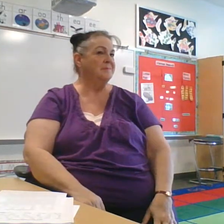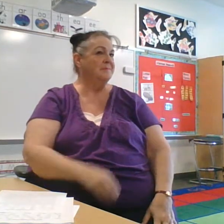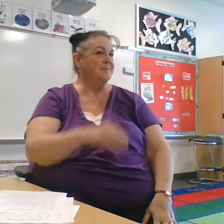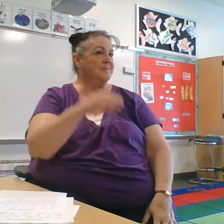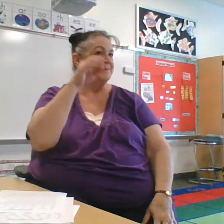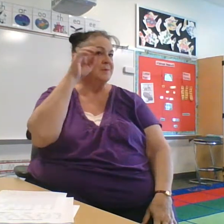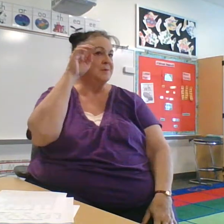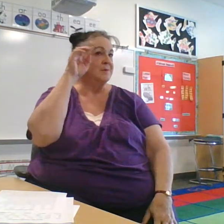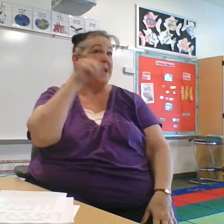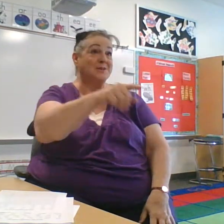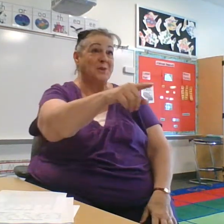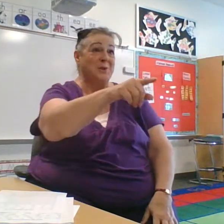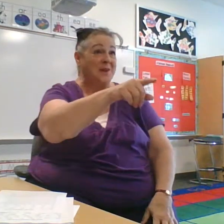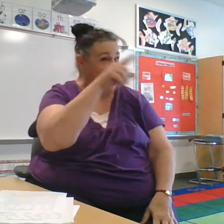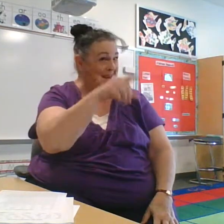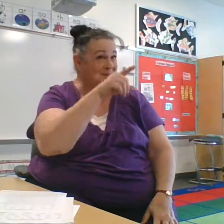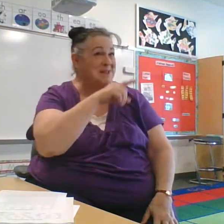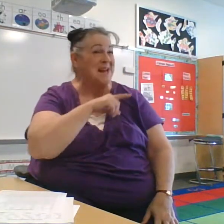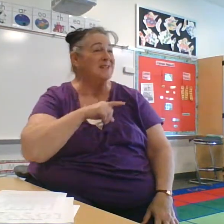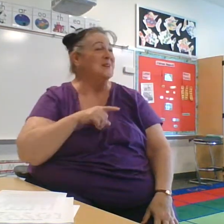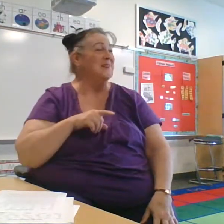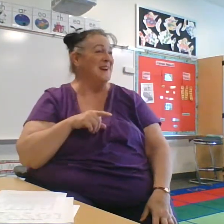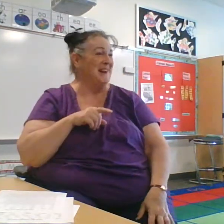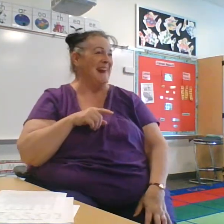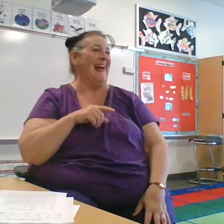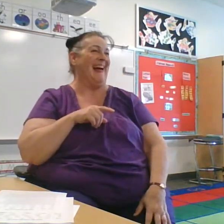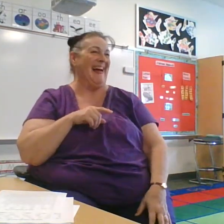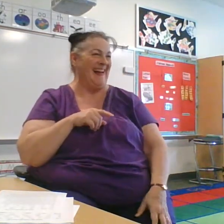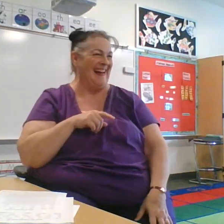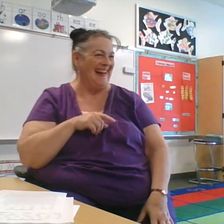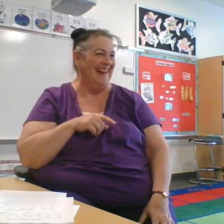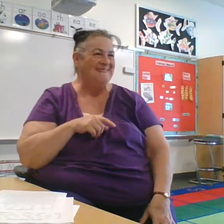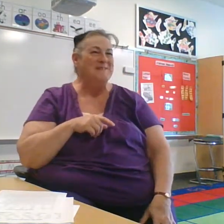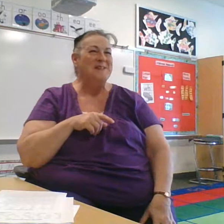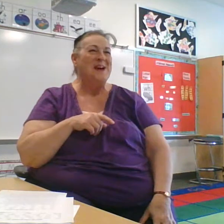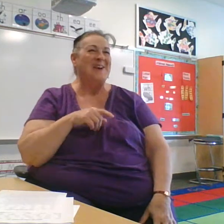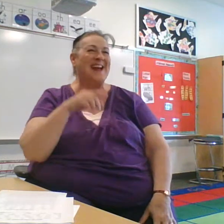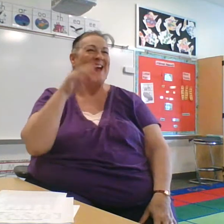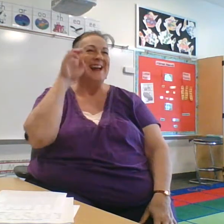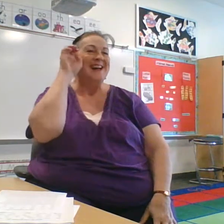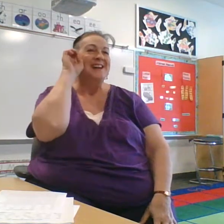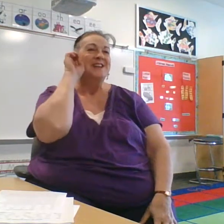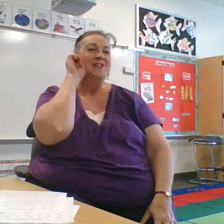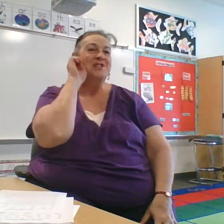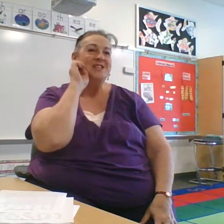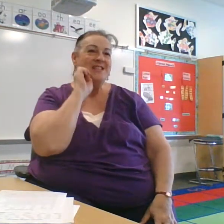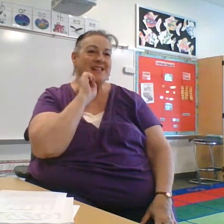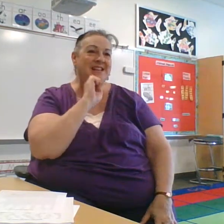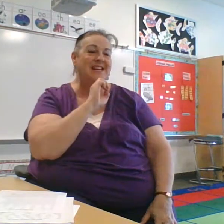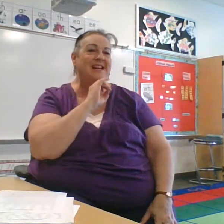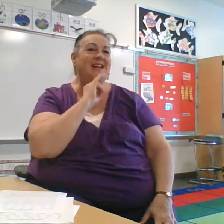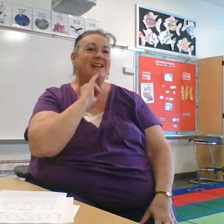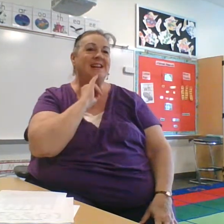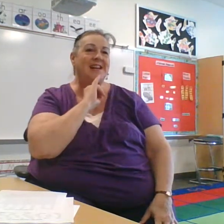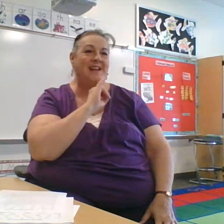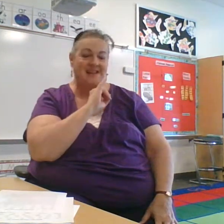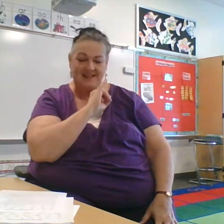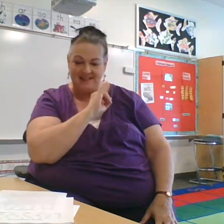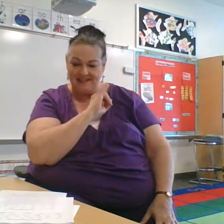At school. At school. It ends with at school. Good. At school. Something. Okay. She